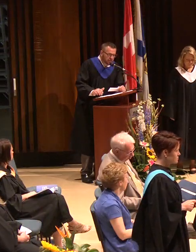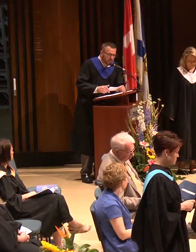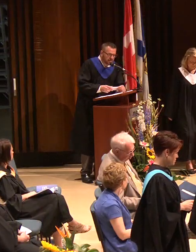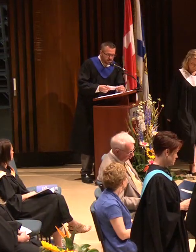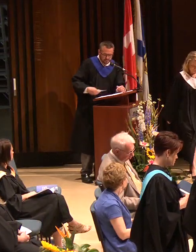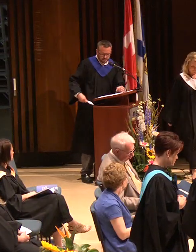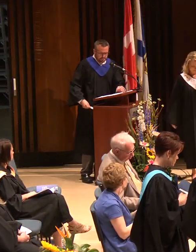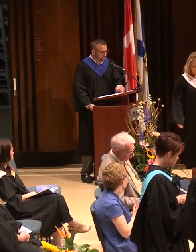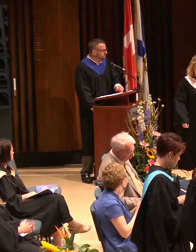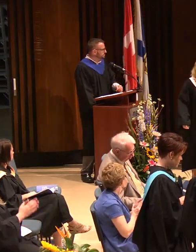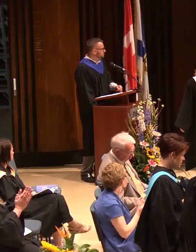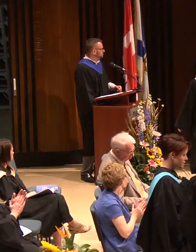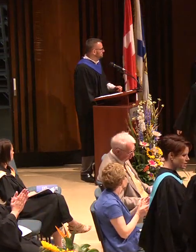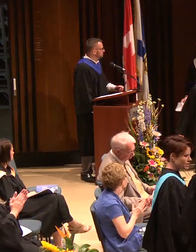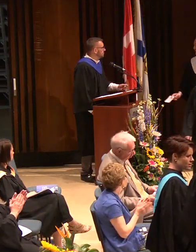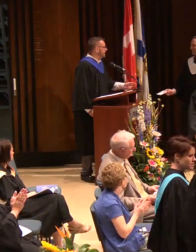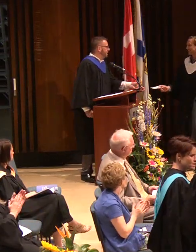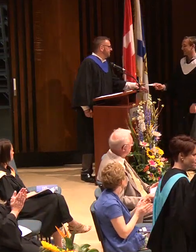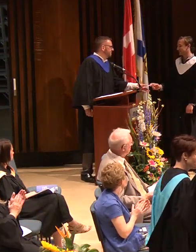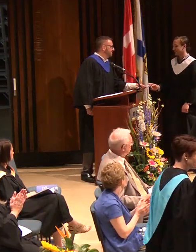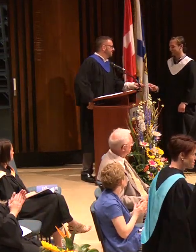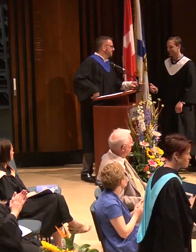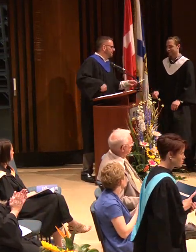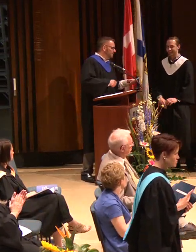Taylor Chase.